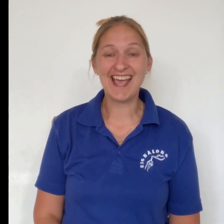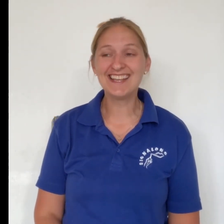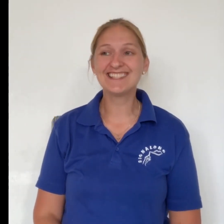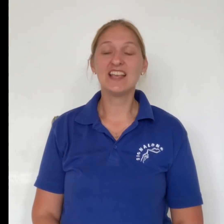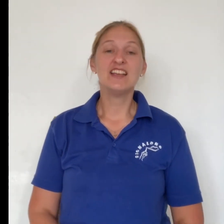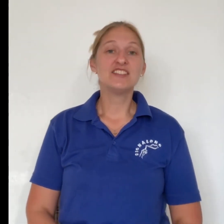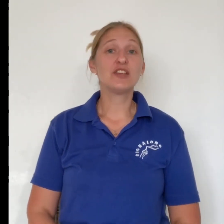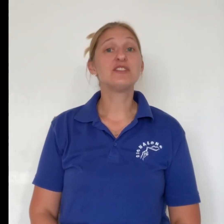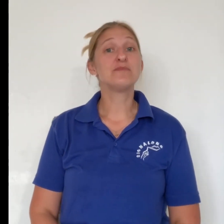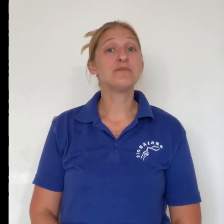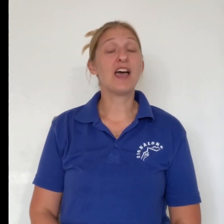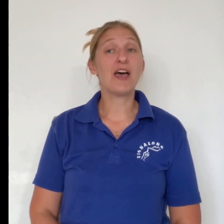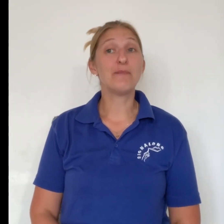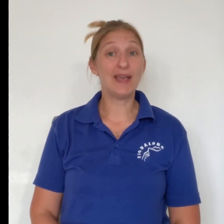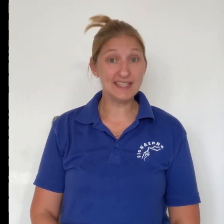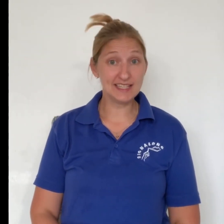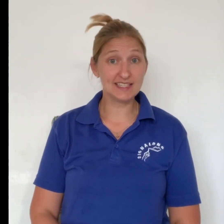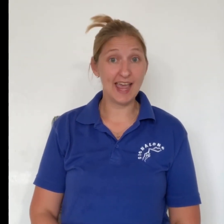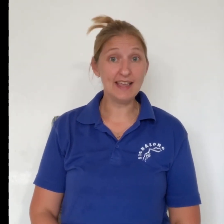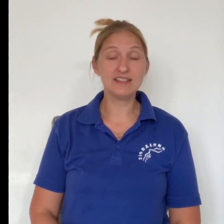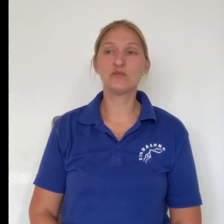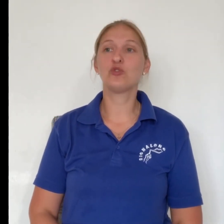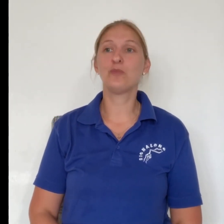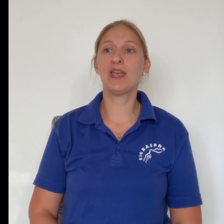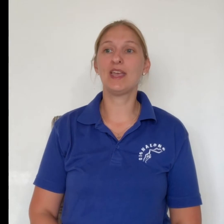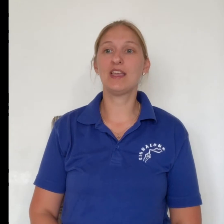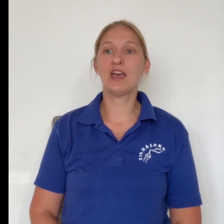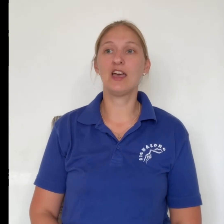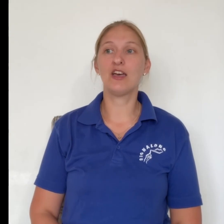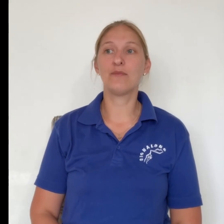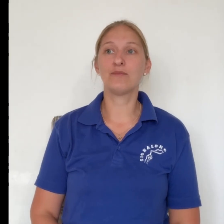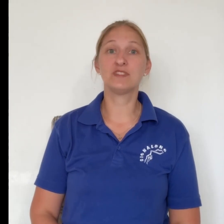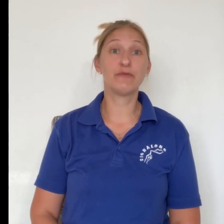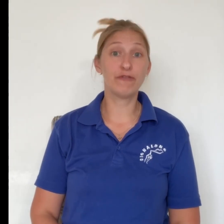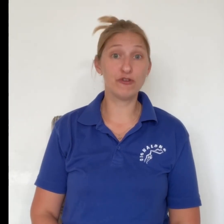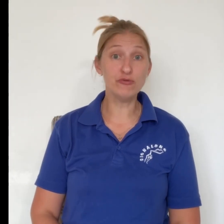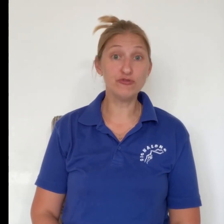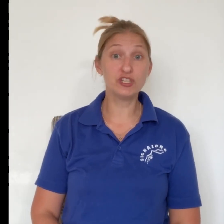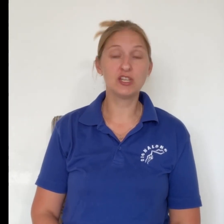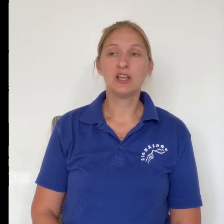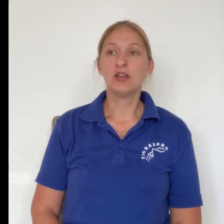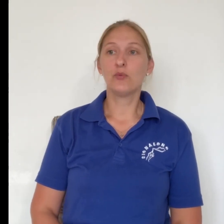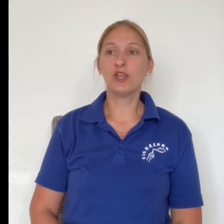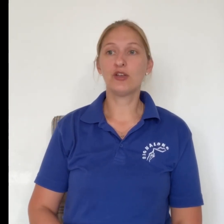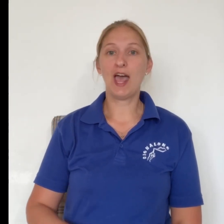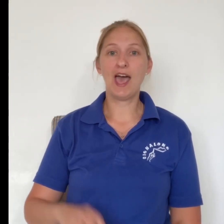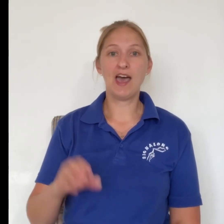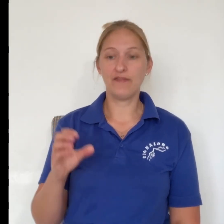snacks. So some basic snacks would be some fruit. We could have